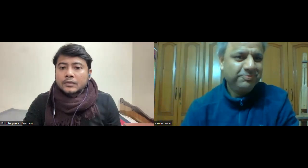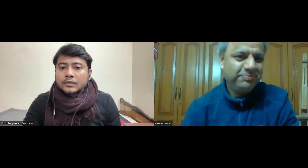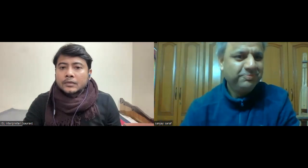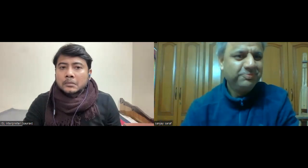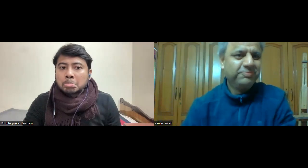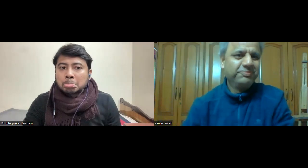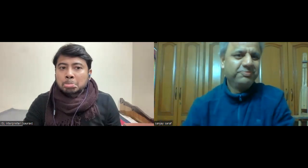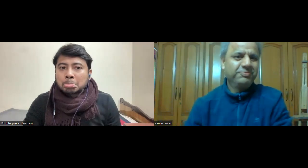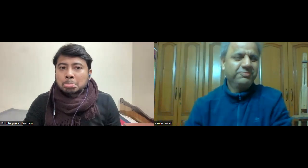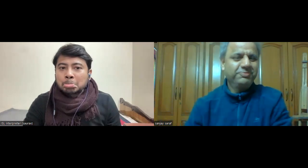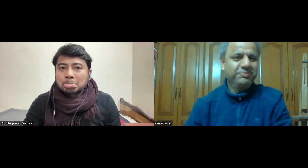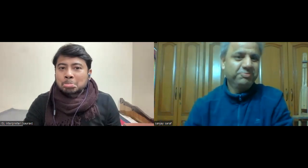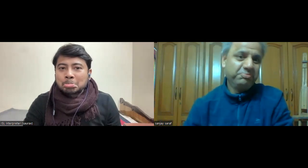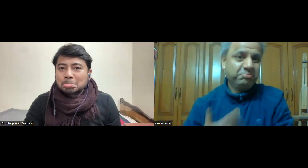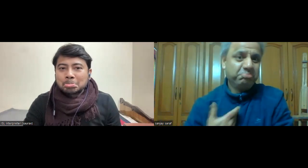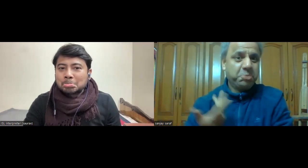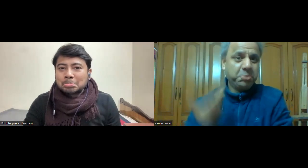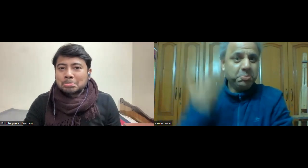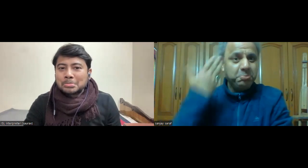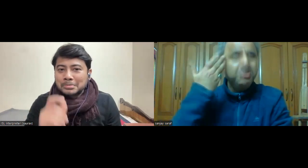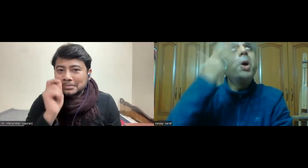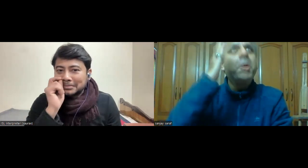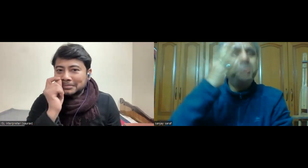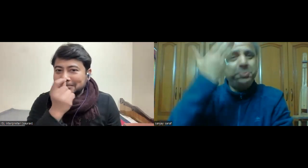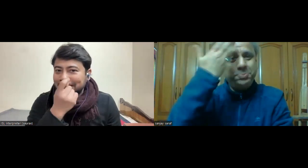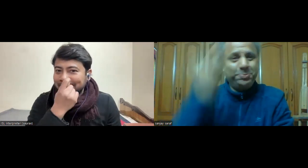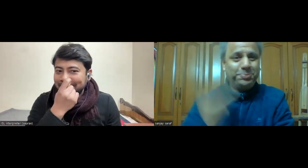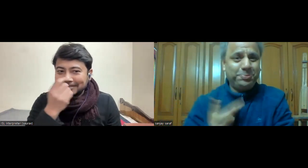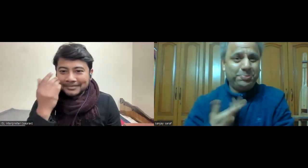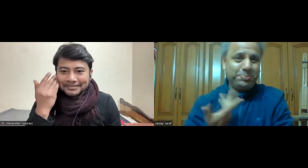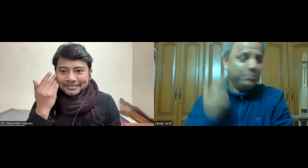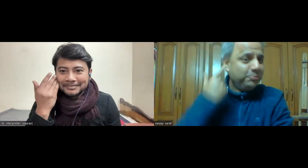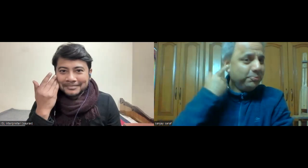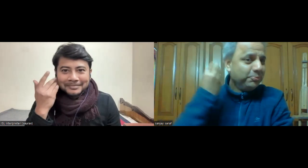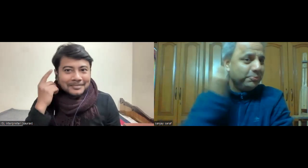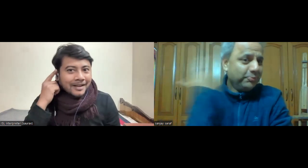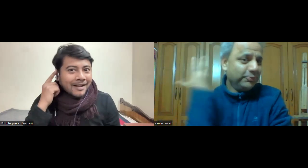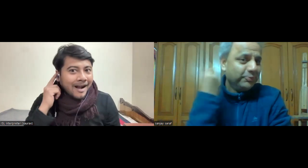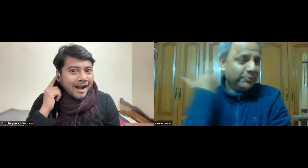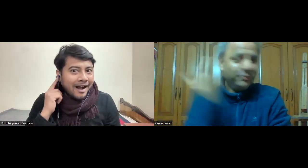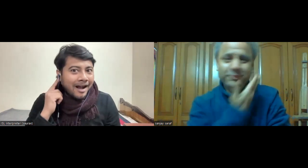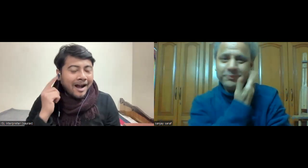I have no clue about it. No idea. Why does it happen?